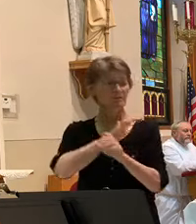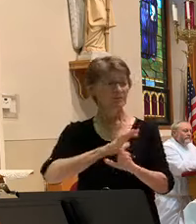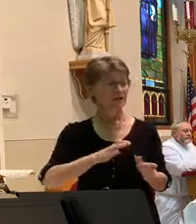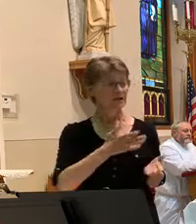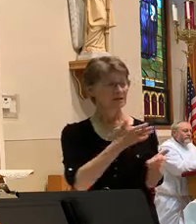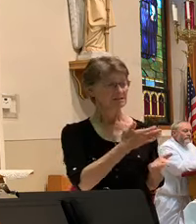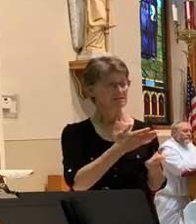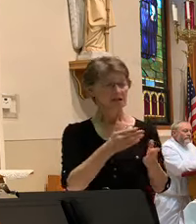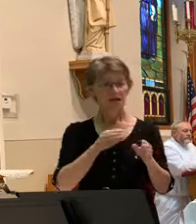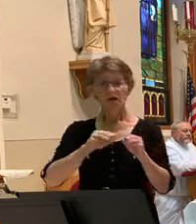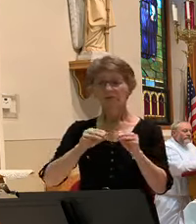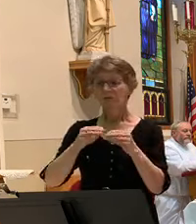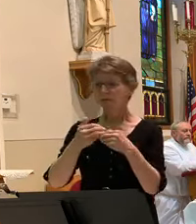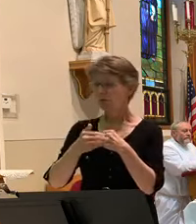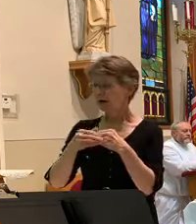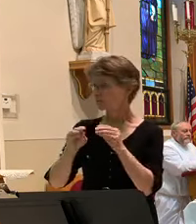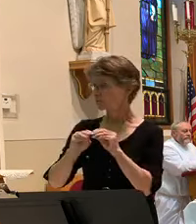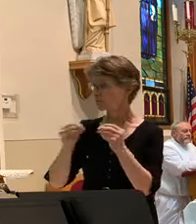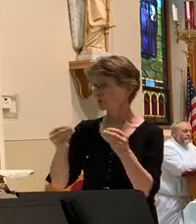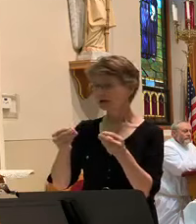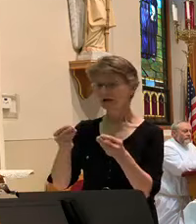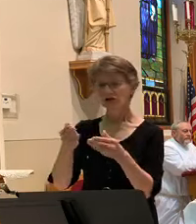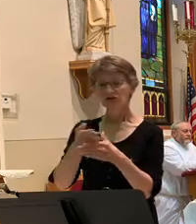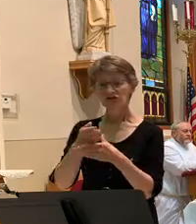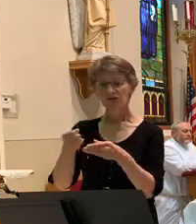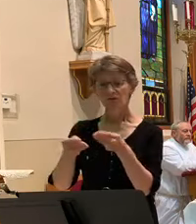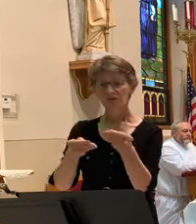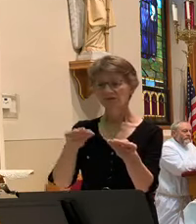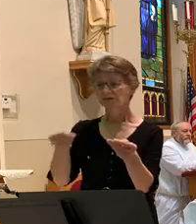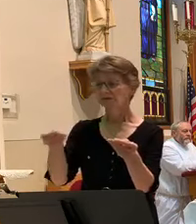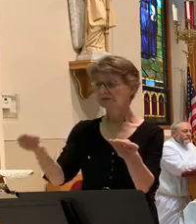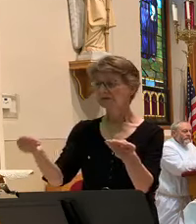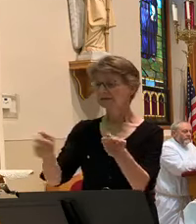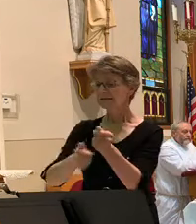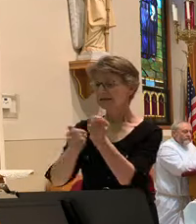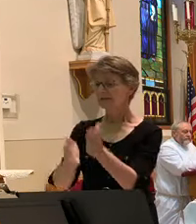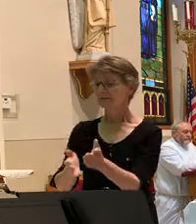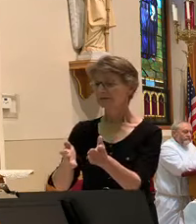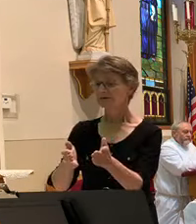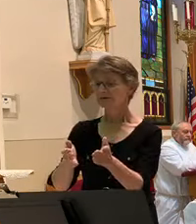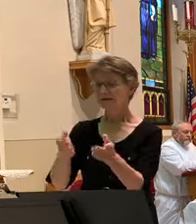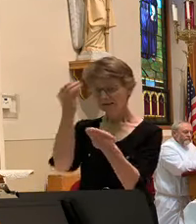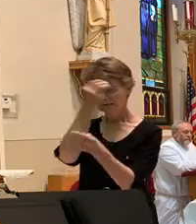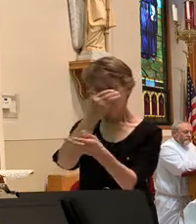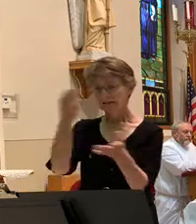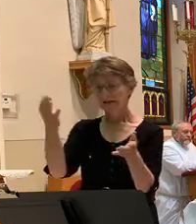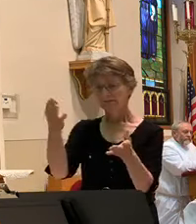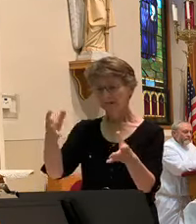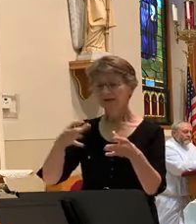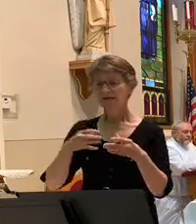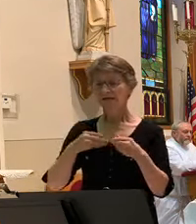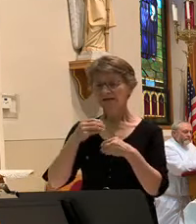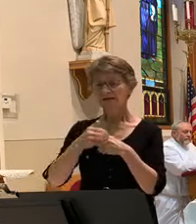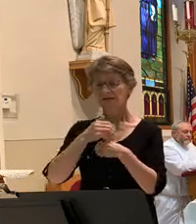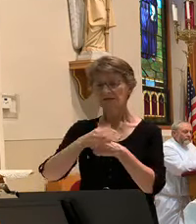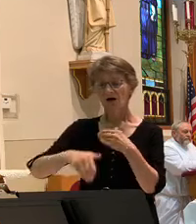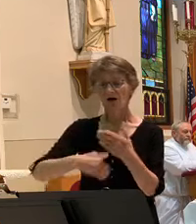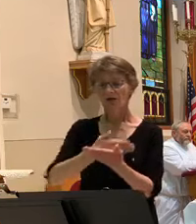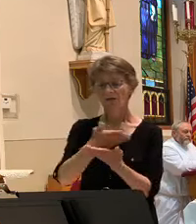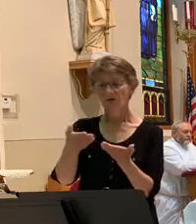blessing, broke the bread, and gave it to his disciples, saying, "Take this, all of